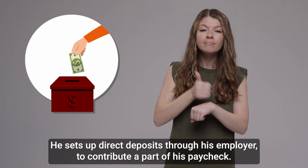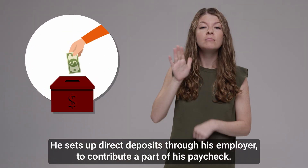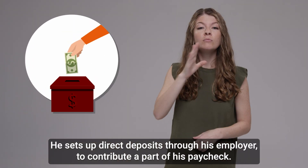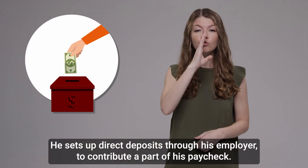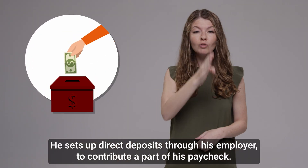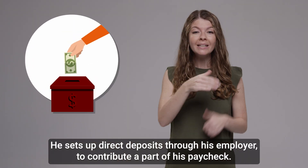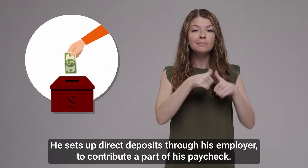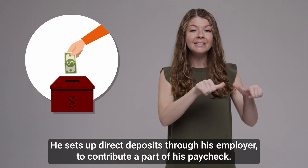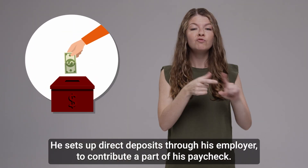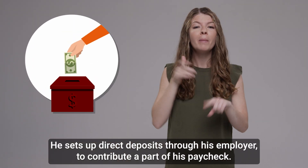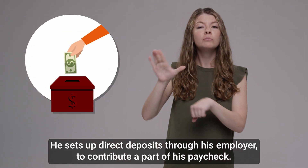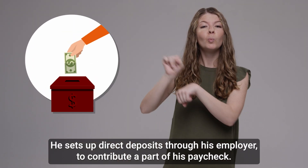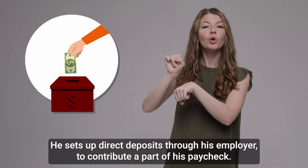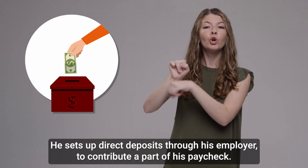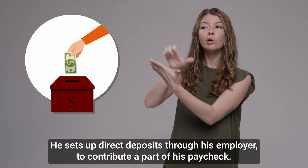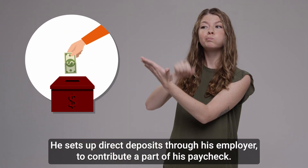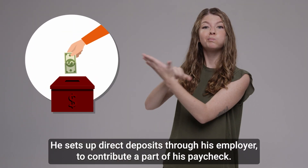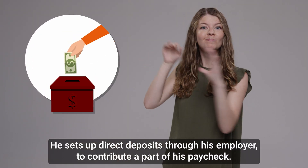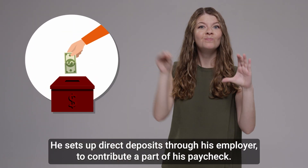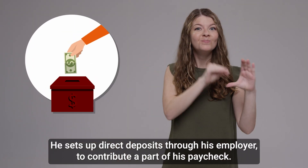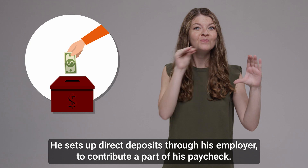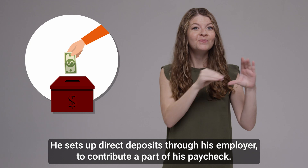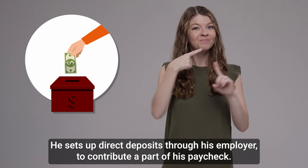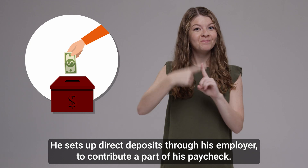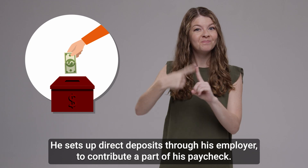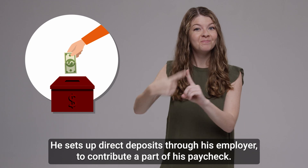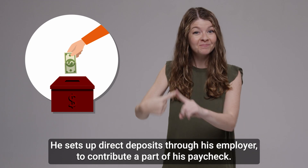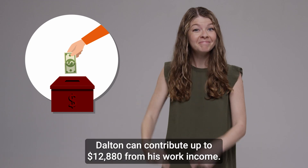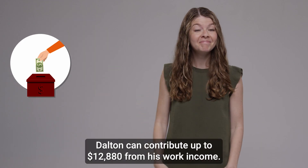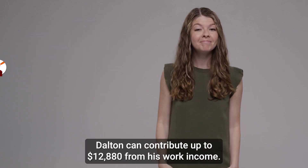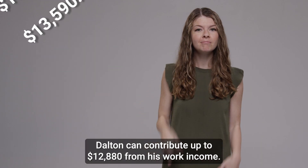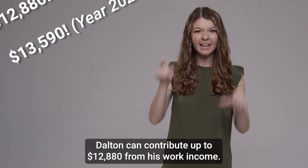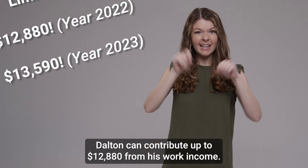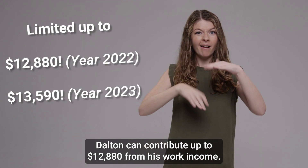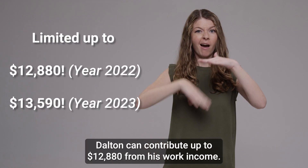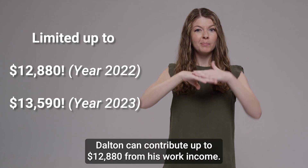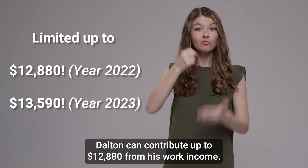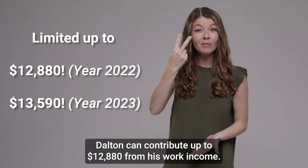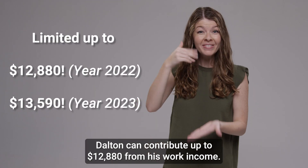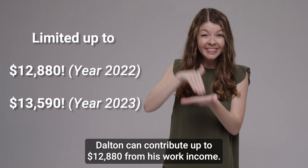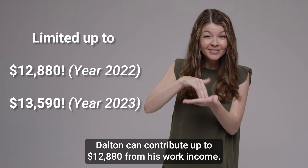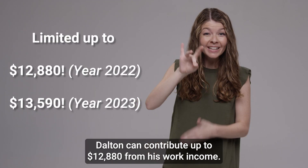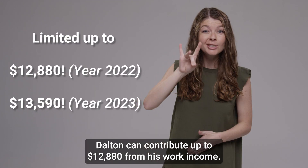He sets up direct deposits through his employer to contribute a part of his paycheck. Dalton can contribute up to